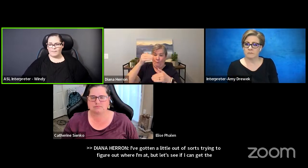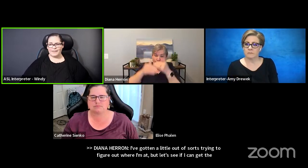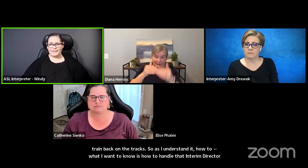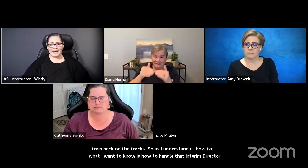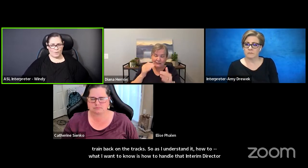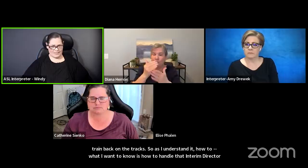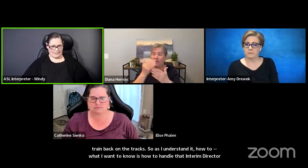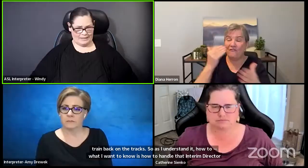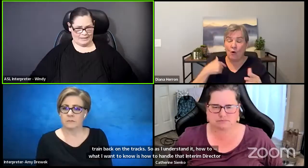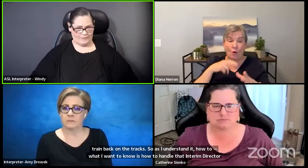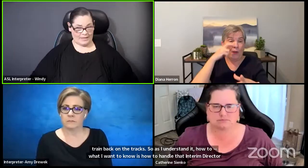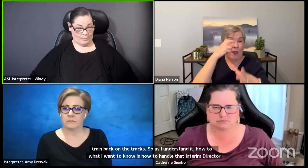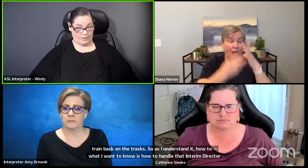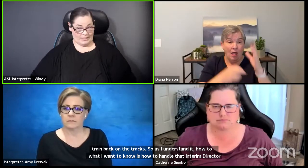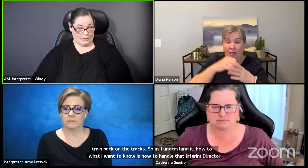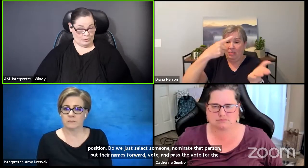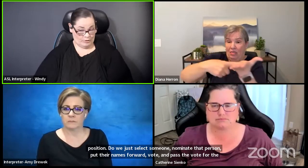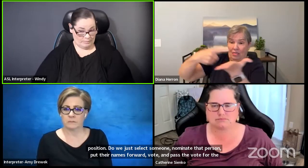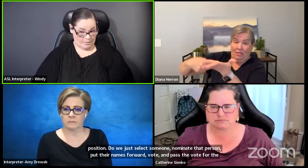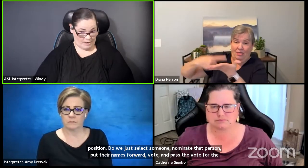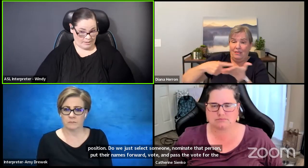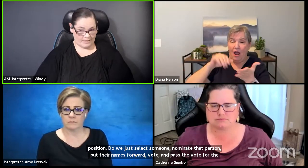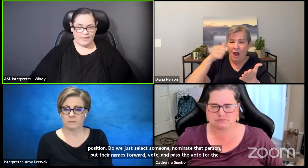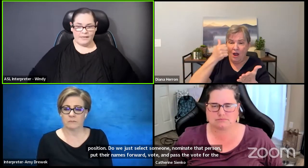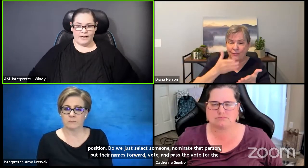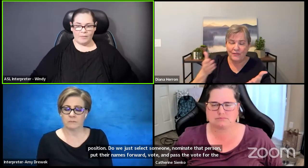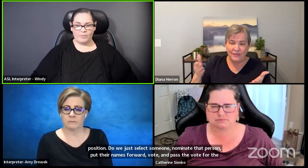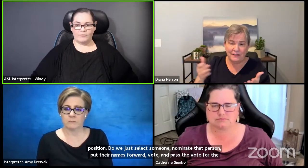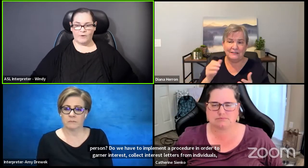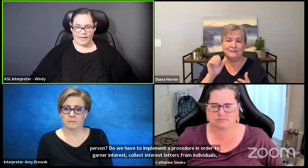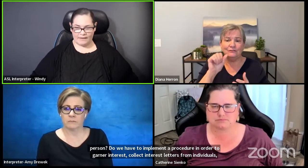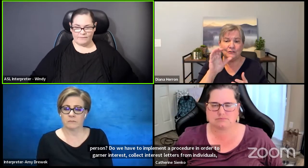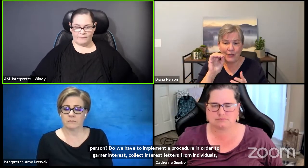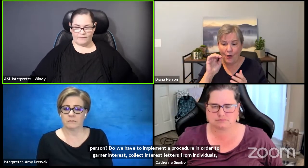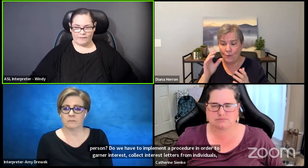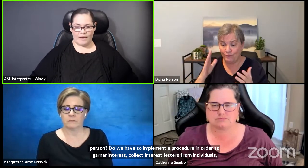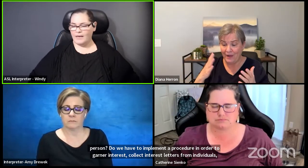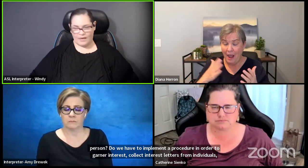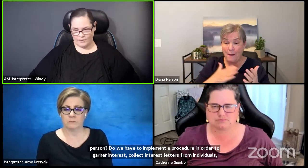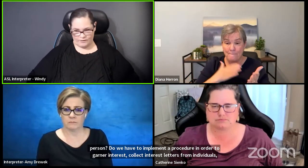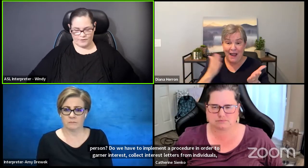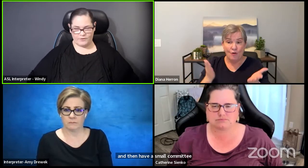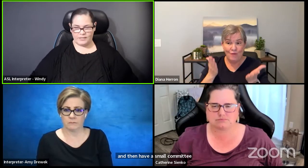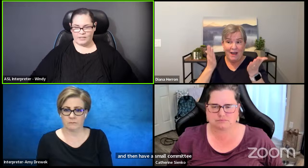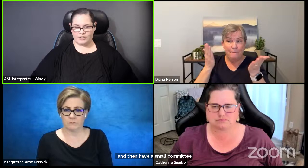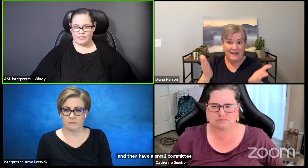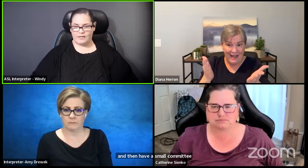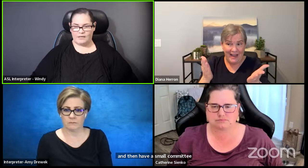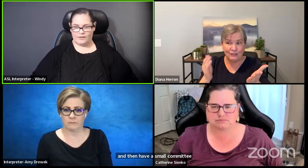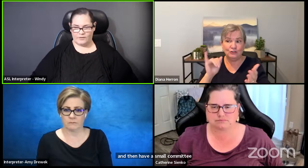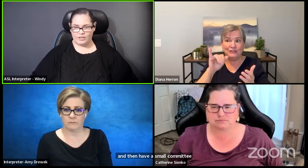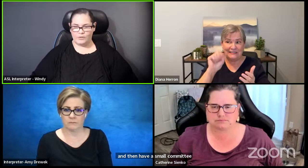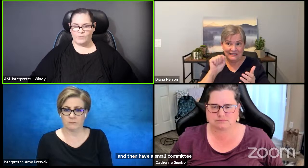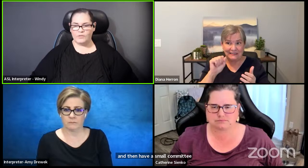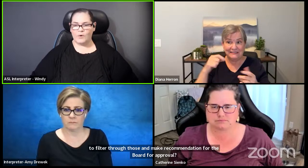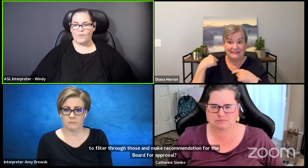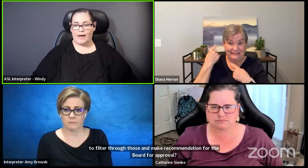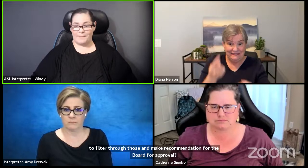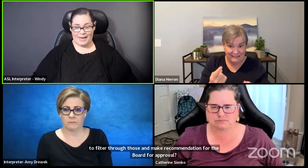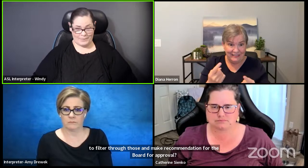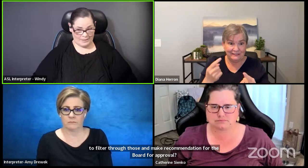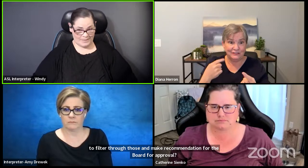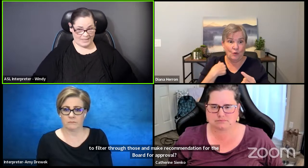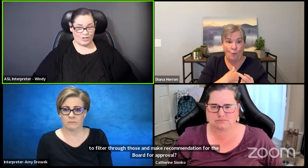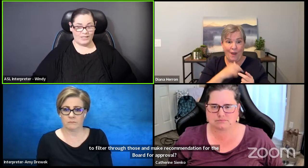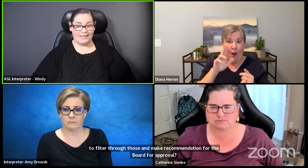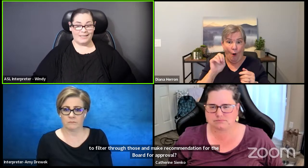I think I want to clarify the procedural part before we have any other further discussions on other issues. So